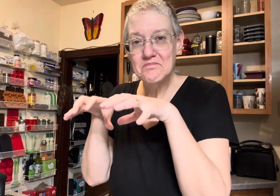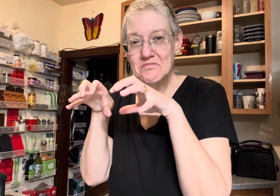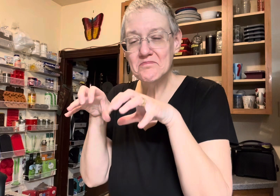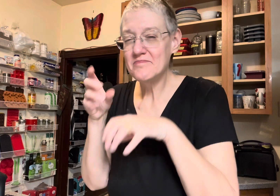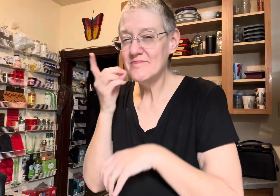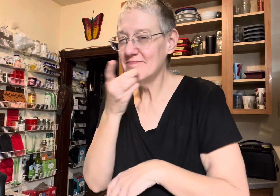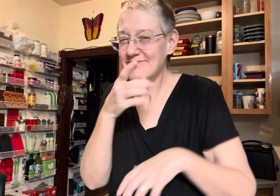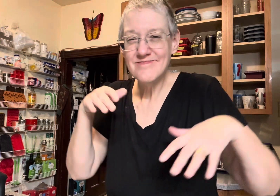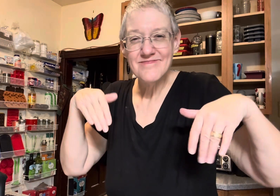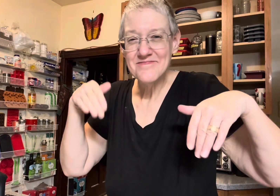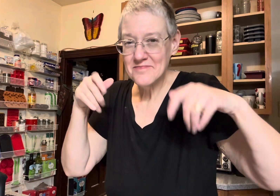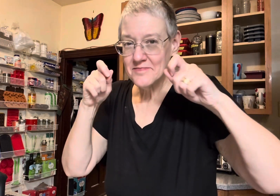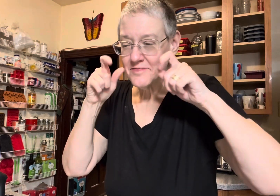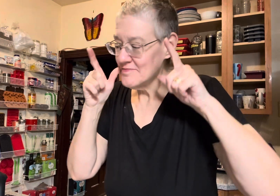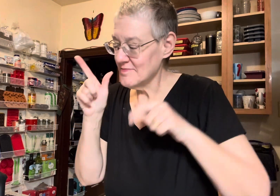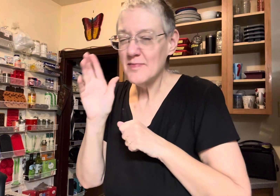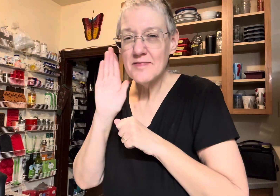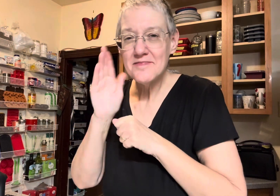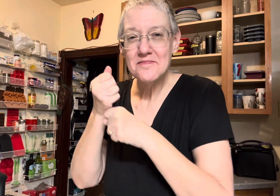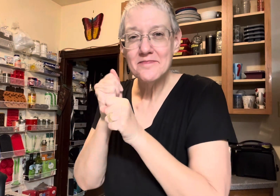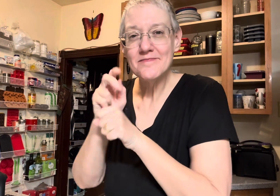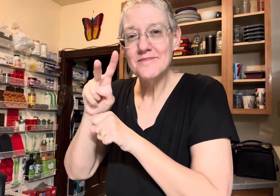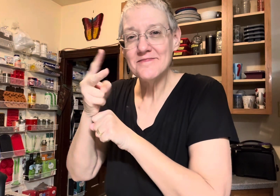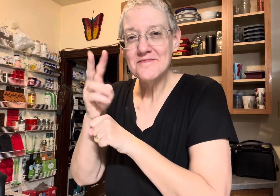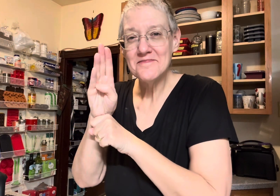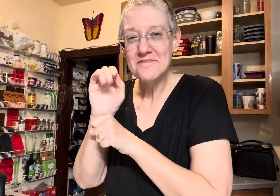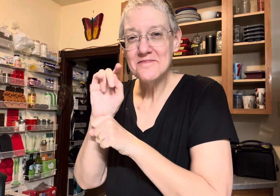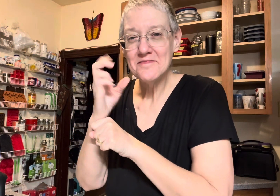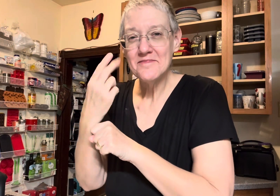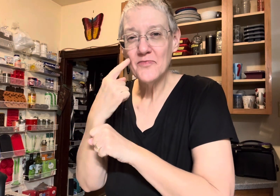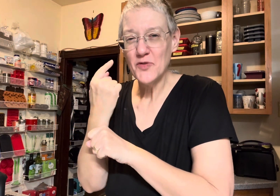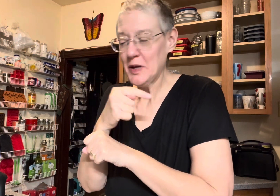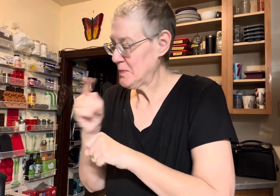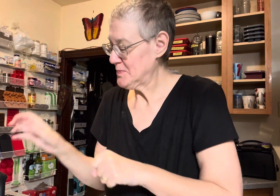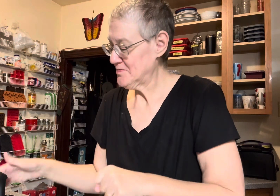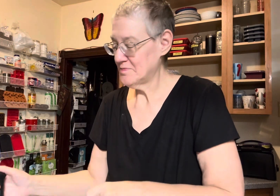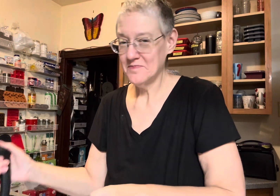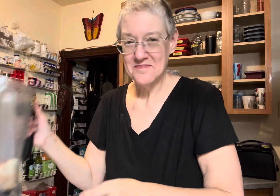I'm going to go ahead and freeze those because Dale isn't awake yet, and I'll just make him a fresh batch.